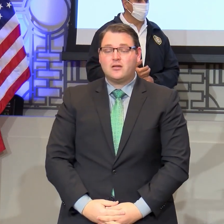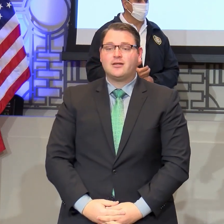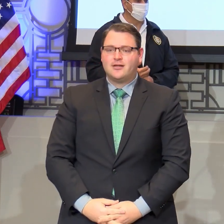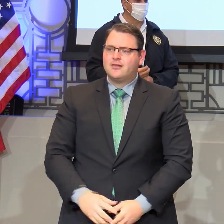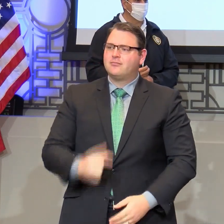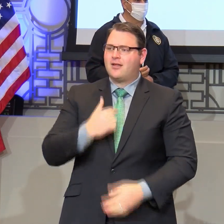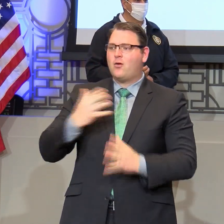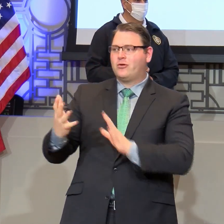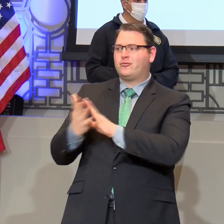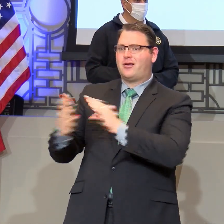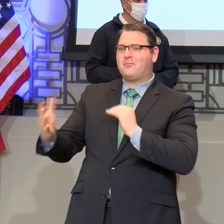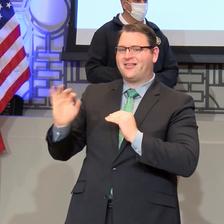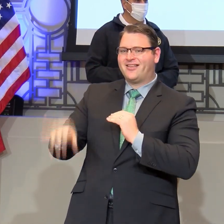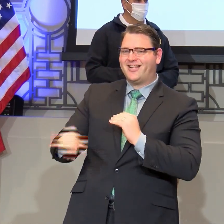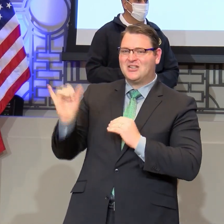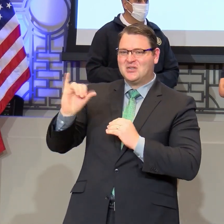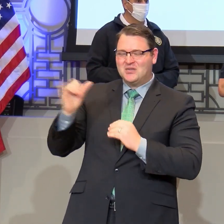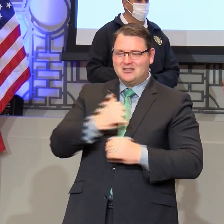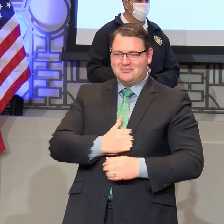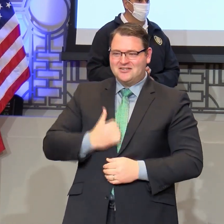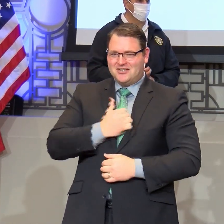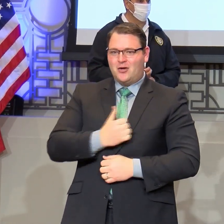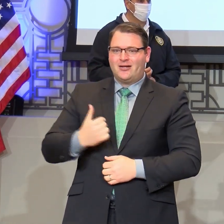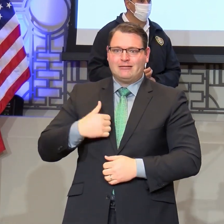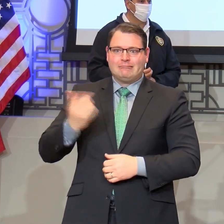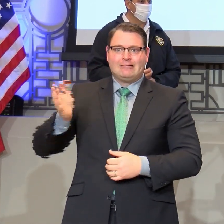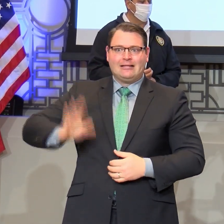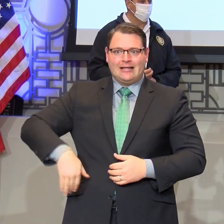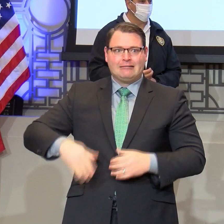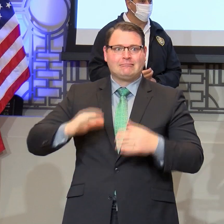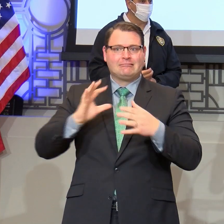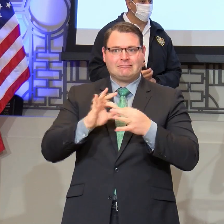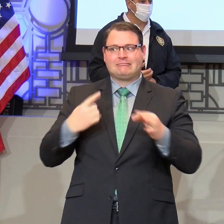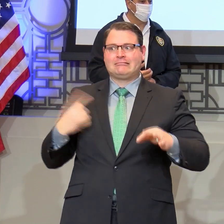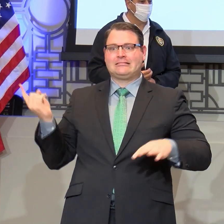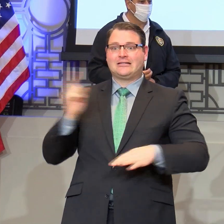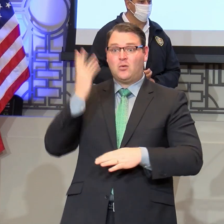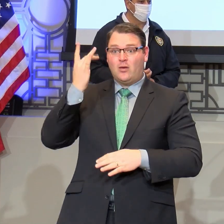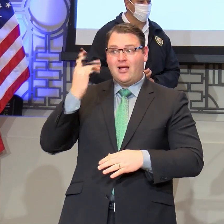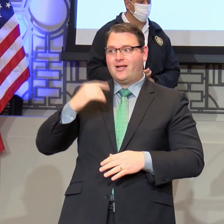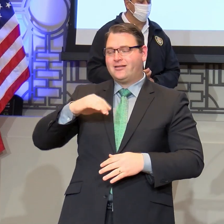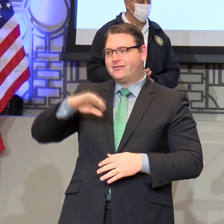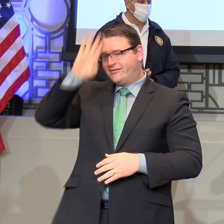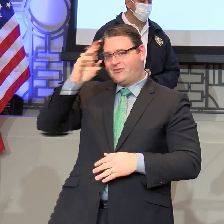echo that as well. That's why I apologize, Mayor, a few minutes late because we were at, Chief Finner and I were over